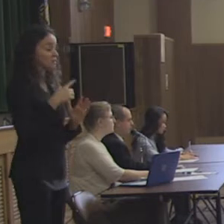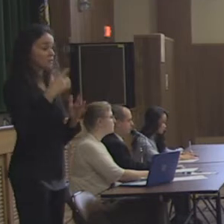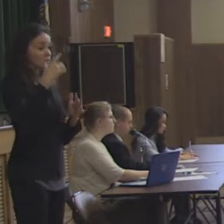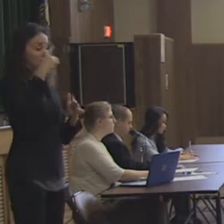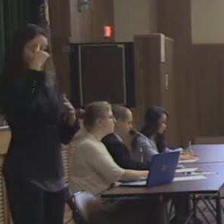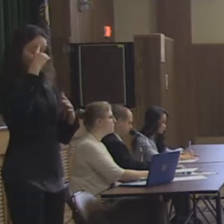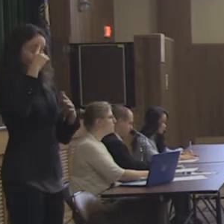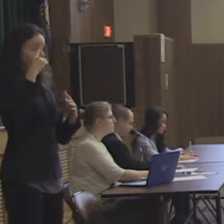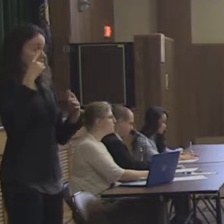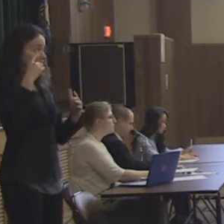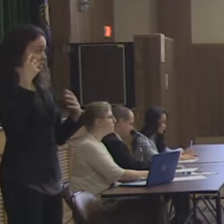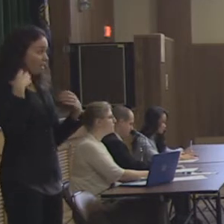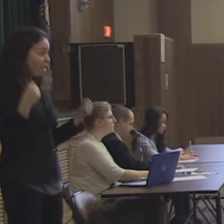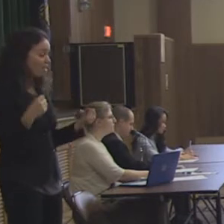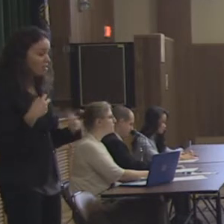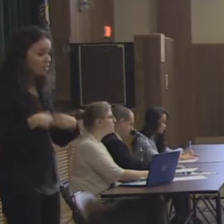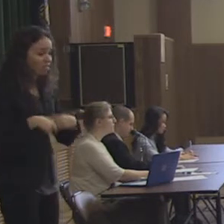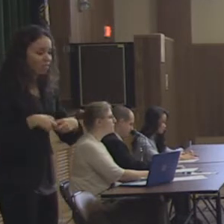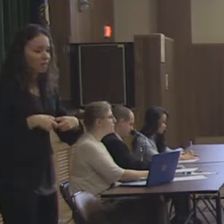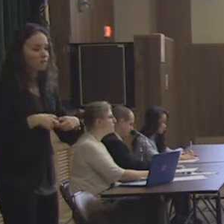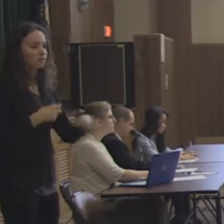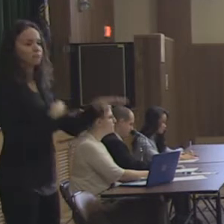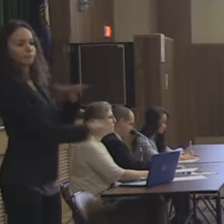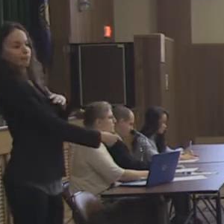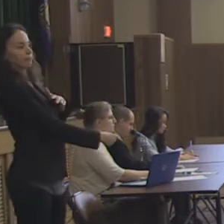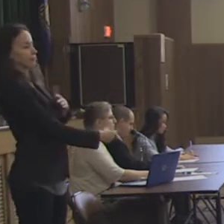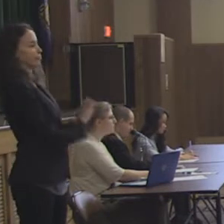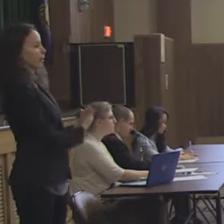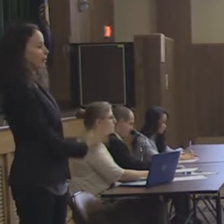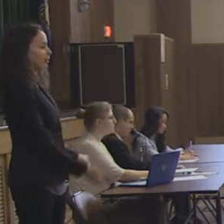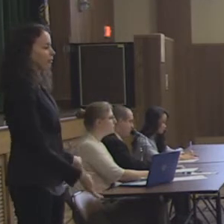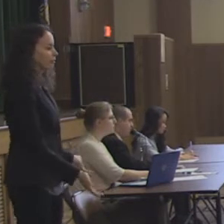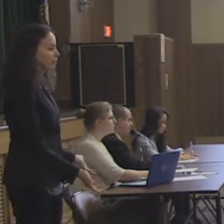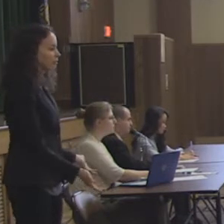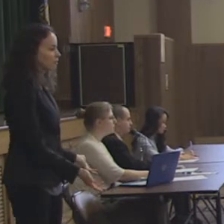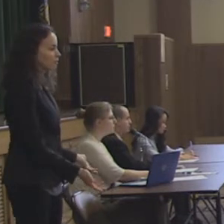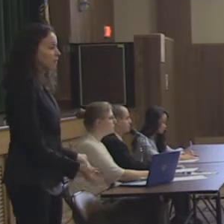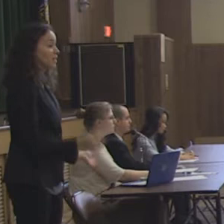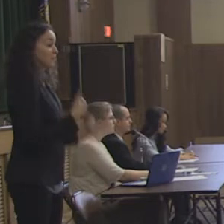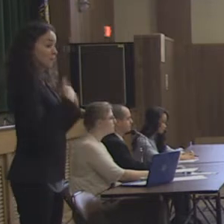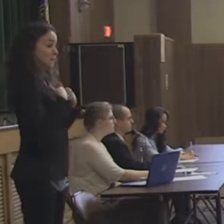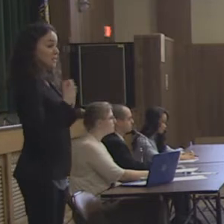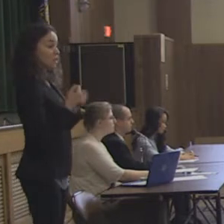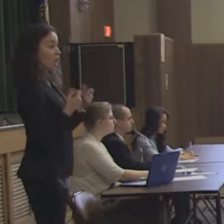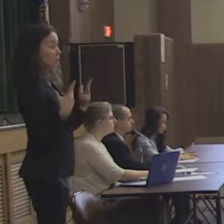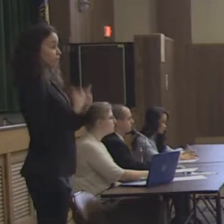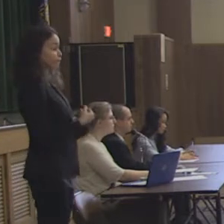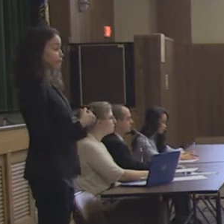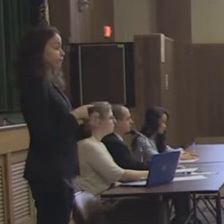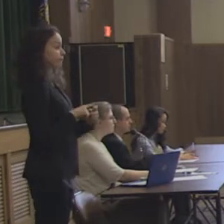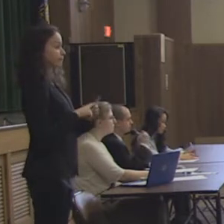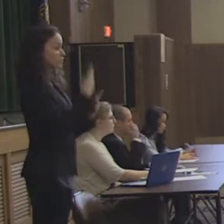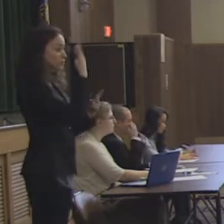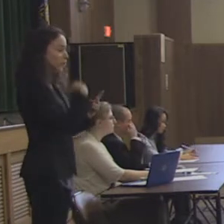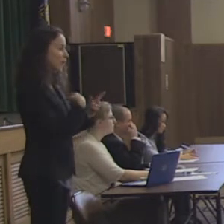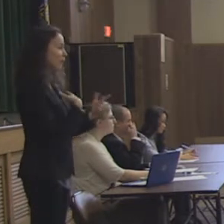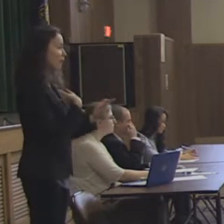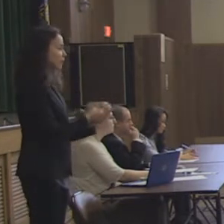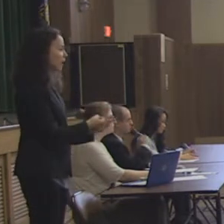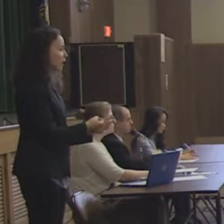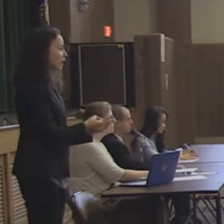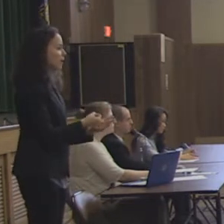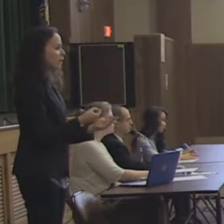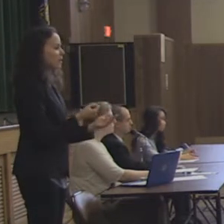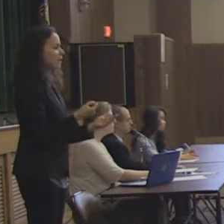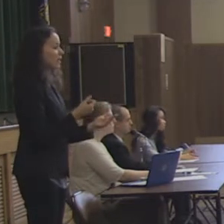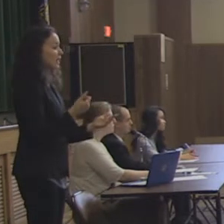our sick people. If I suffer from an automobile accident, I have a stroke or heart attack, or even if